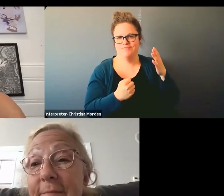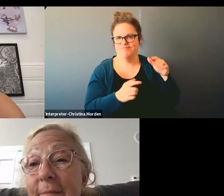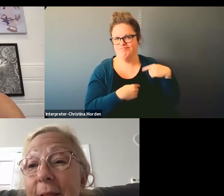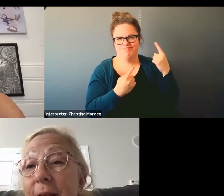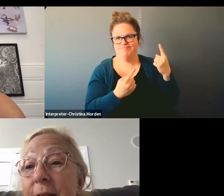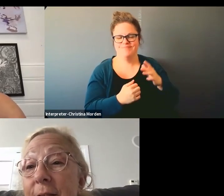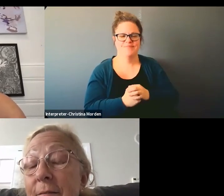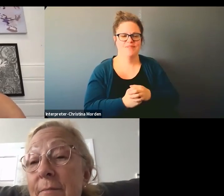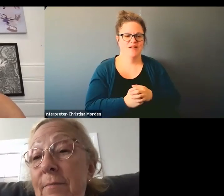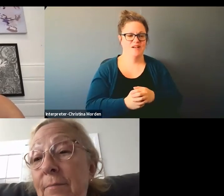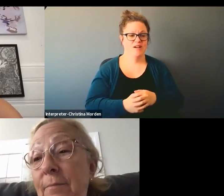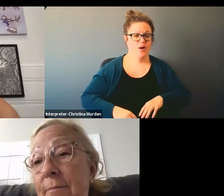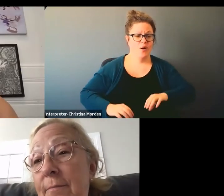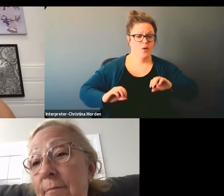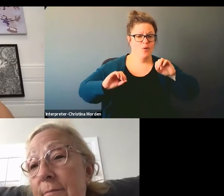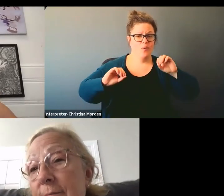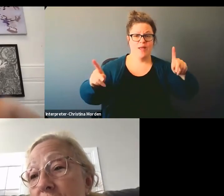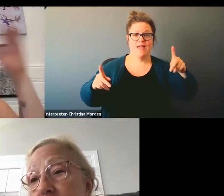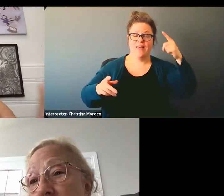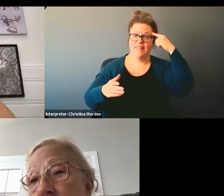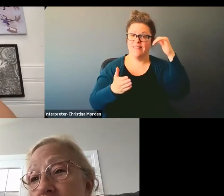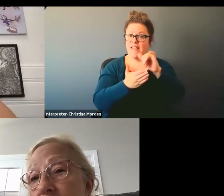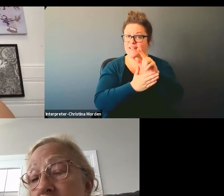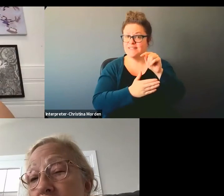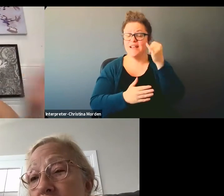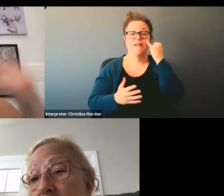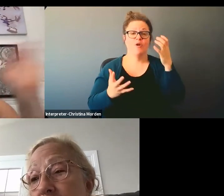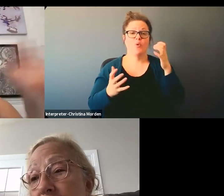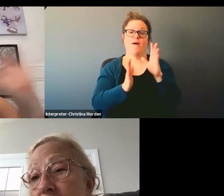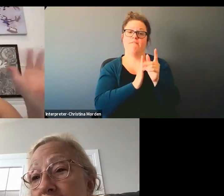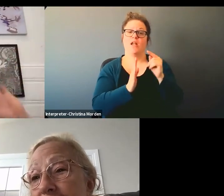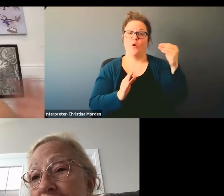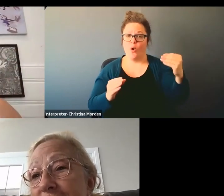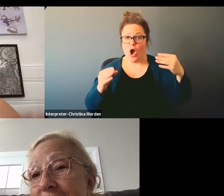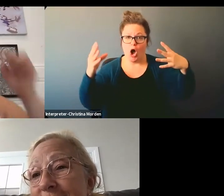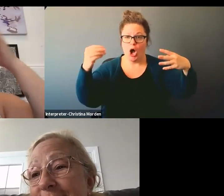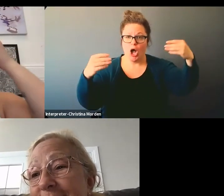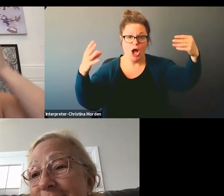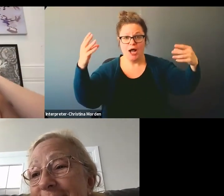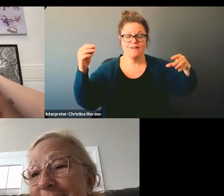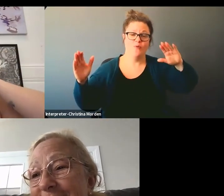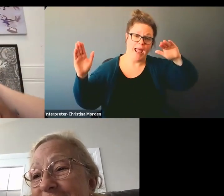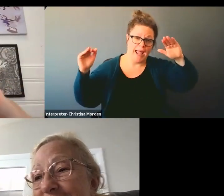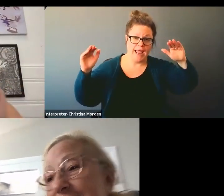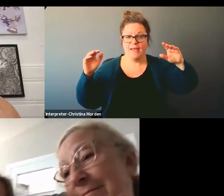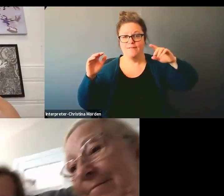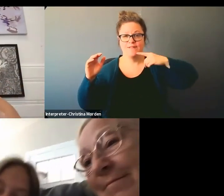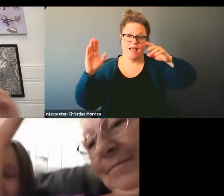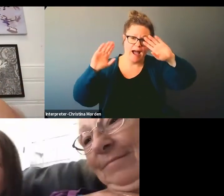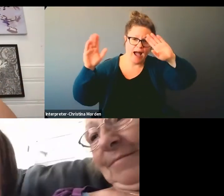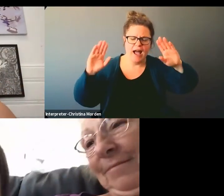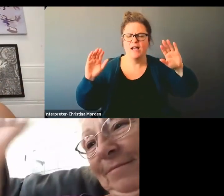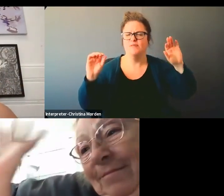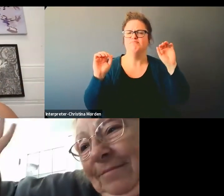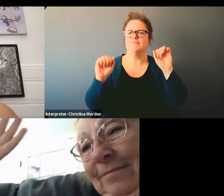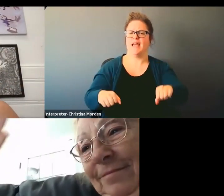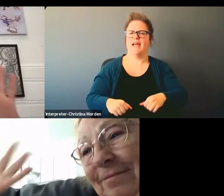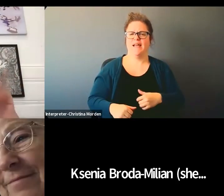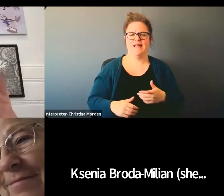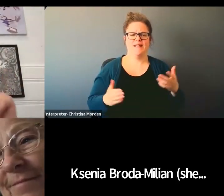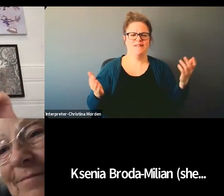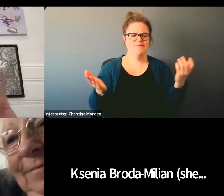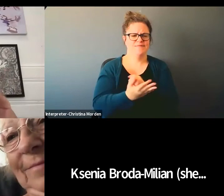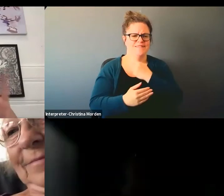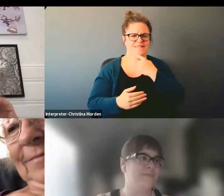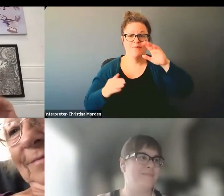Great. So I think we're at the end. So if everybody, you know, if you want to turn on your videos and wave and say hi, feel free. We'll just say goodbye to everyone.